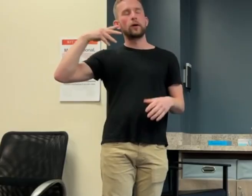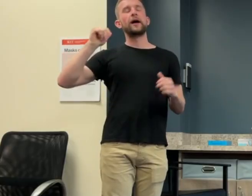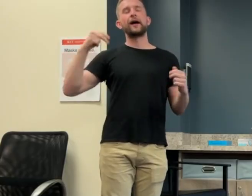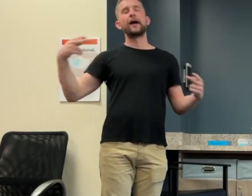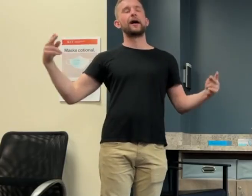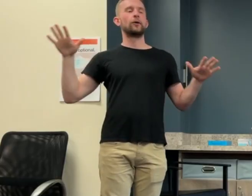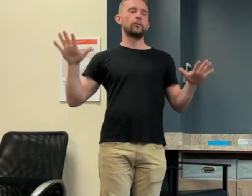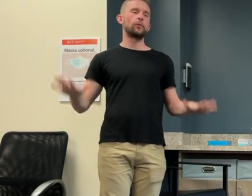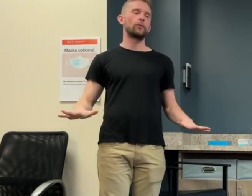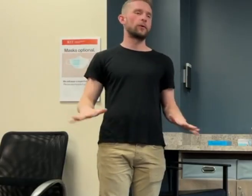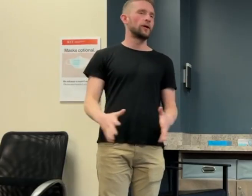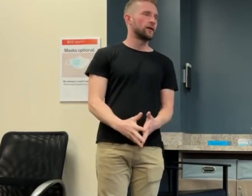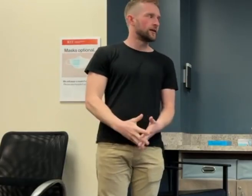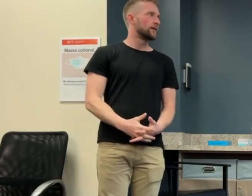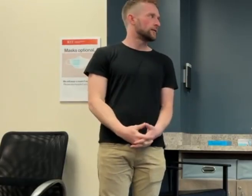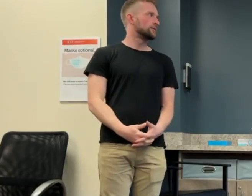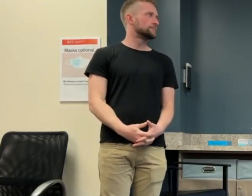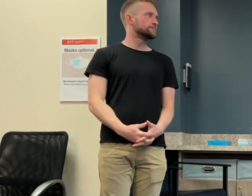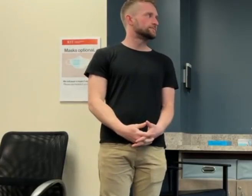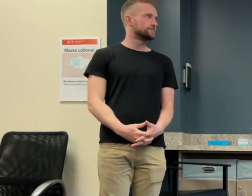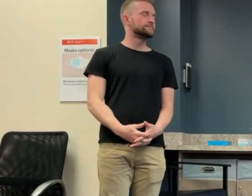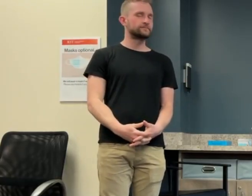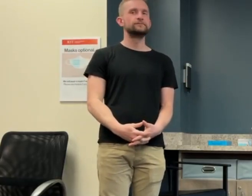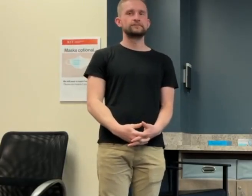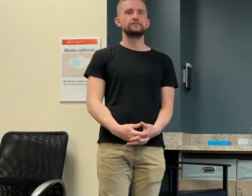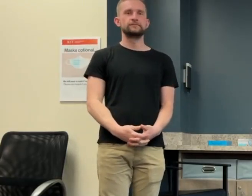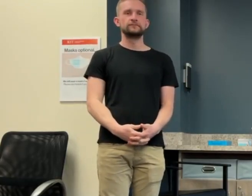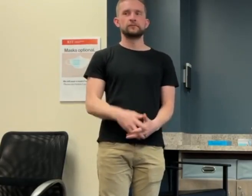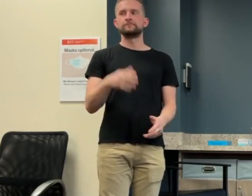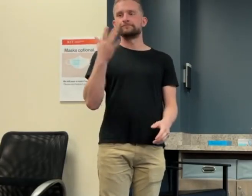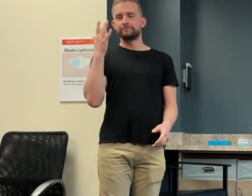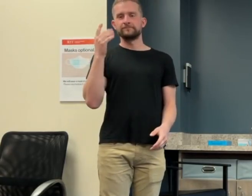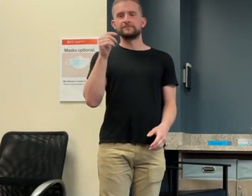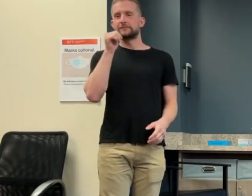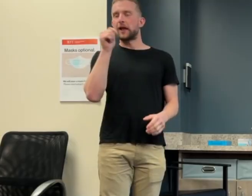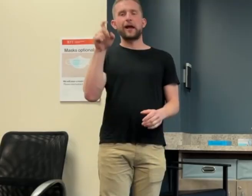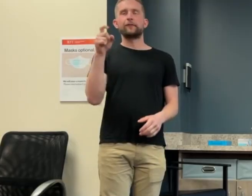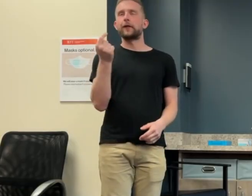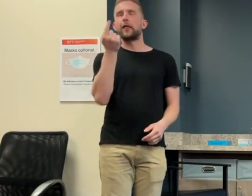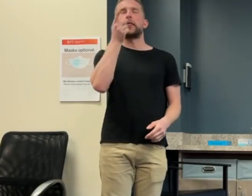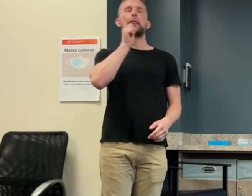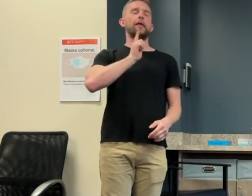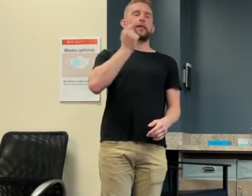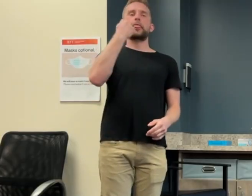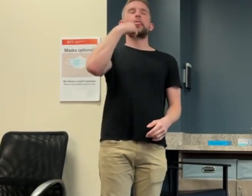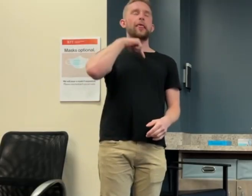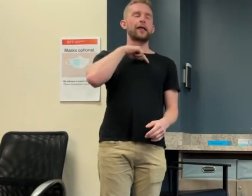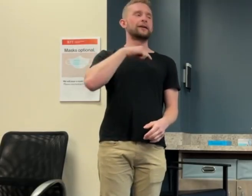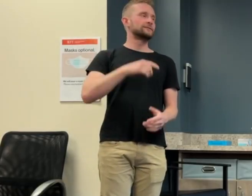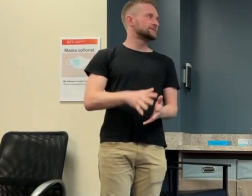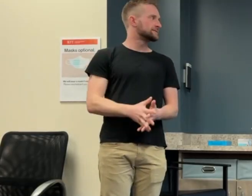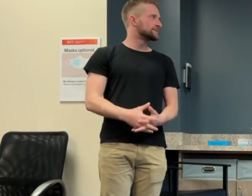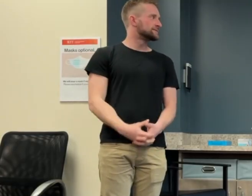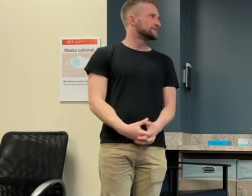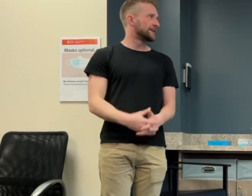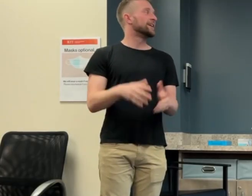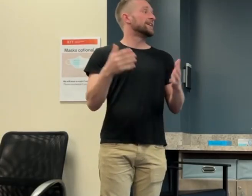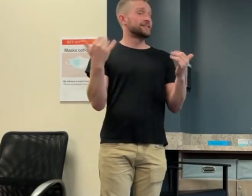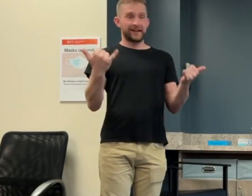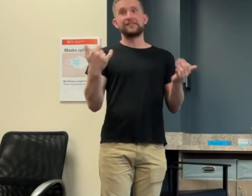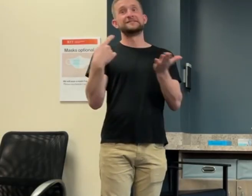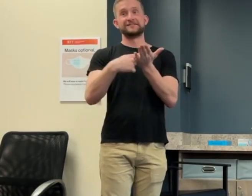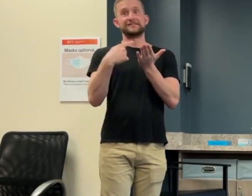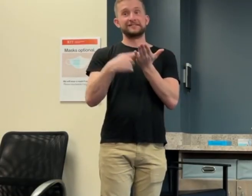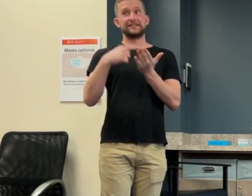because it's not going down the natural path of the eustachian tube. Okay, so we talked about the outer ear and the middle ear. Let's talk about the inner